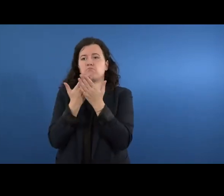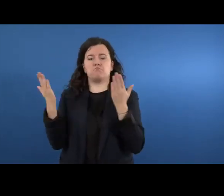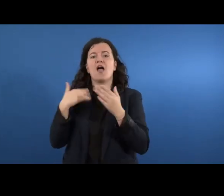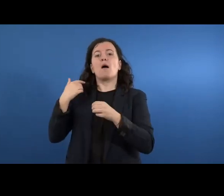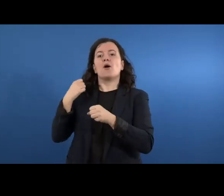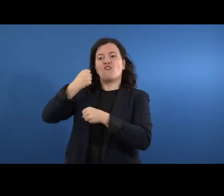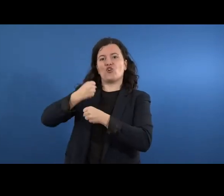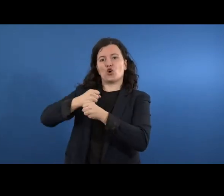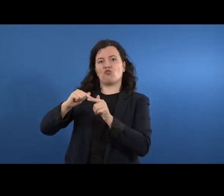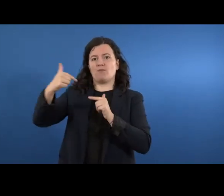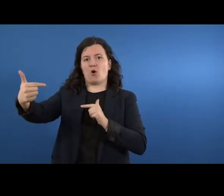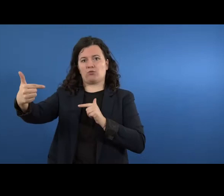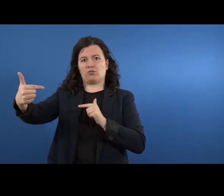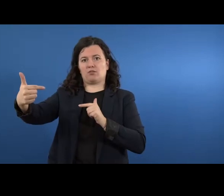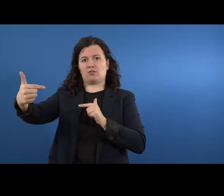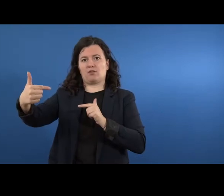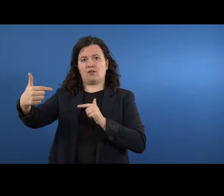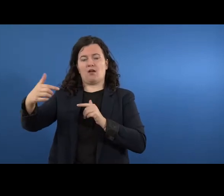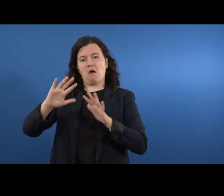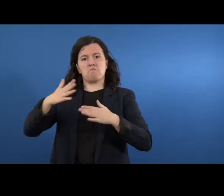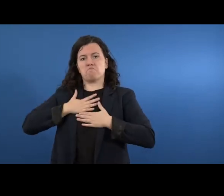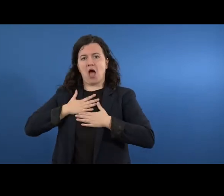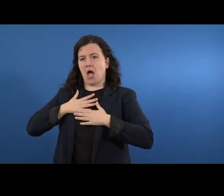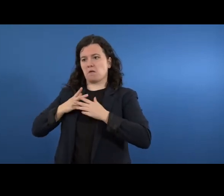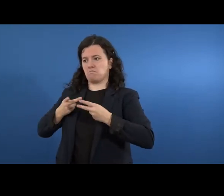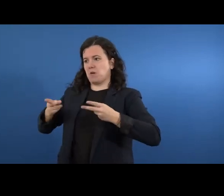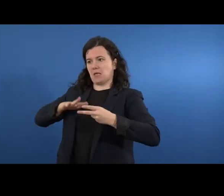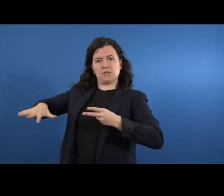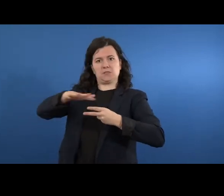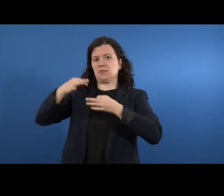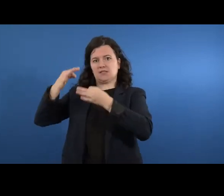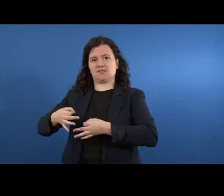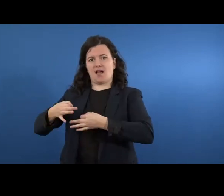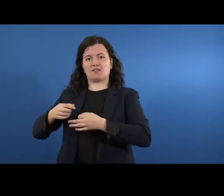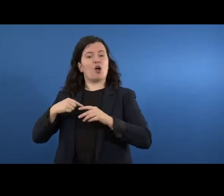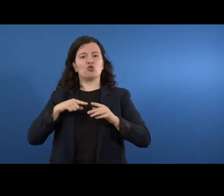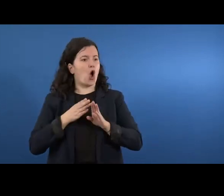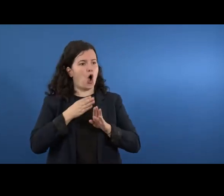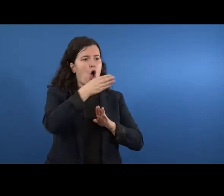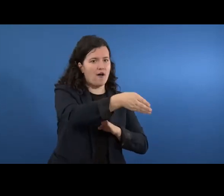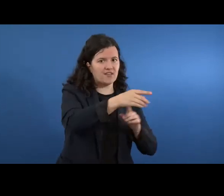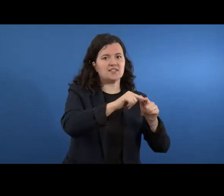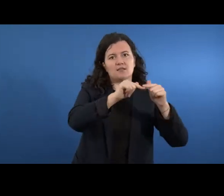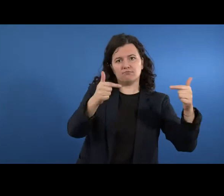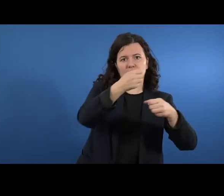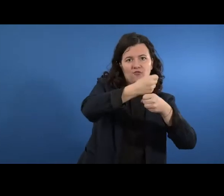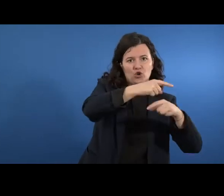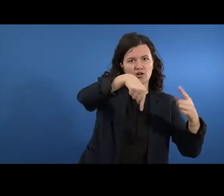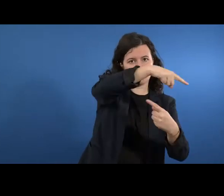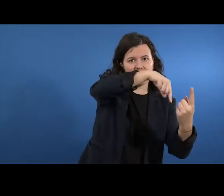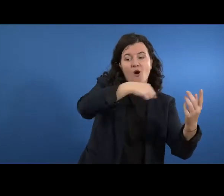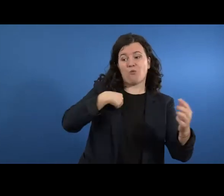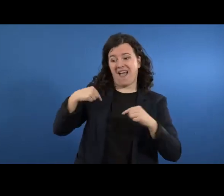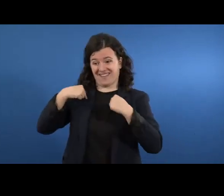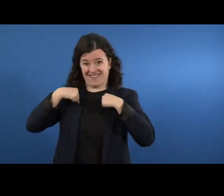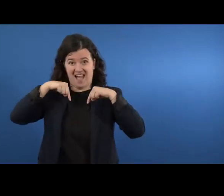that means that the conditions are different in terms of equipment,